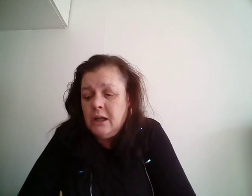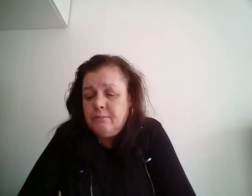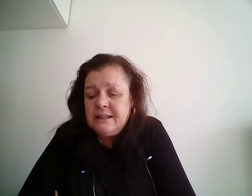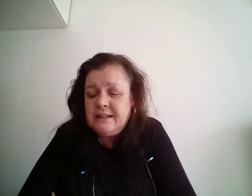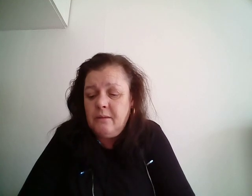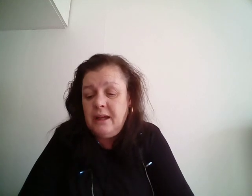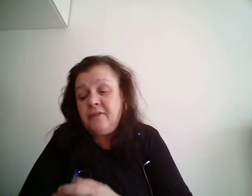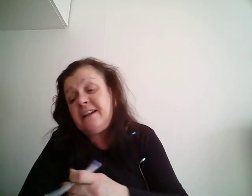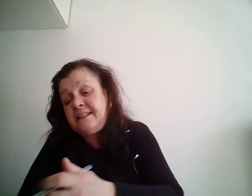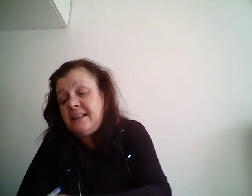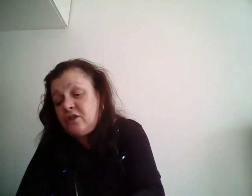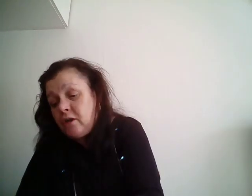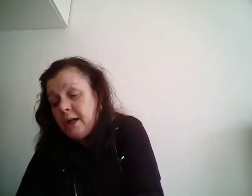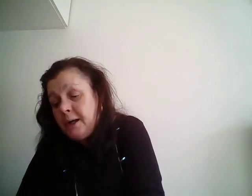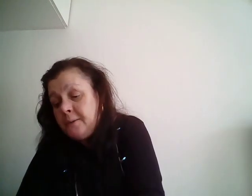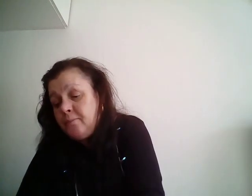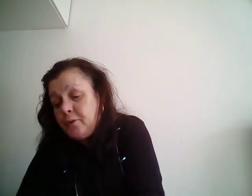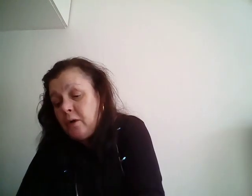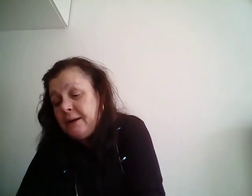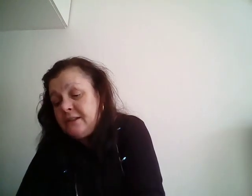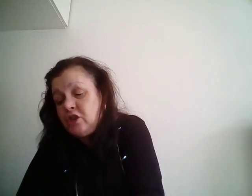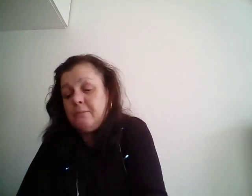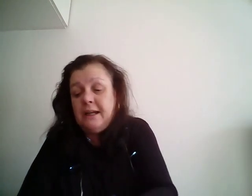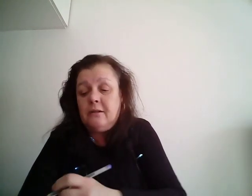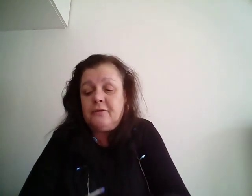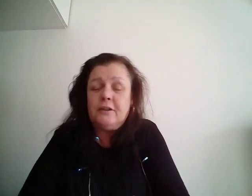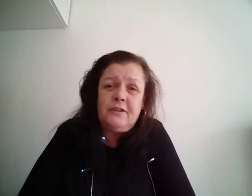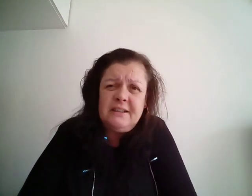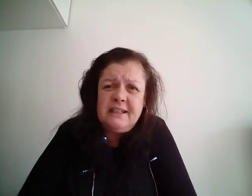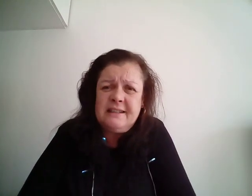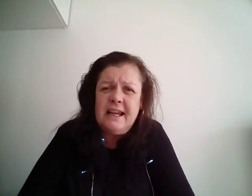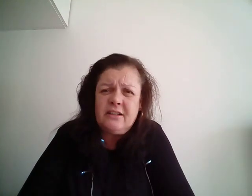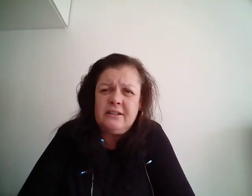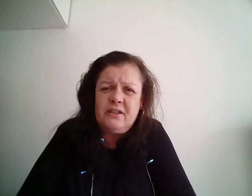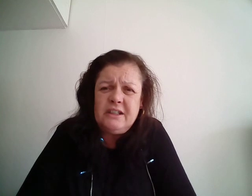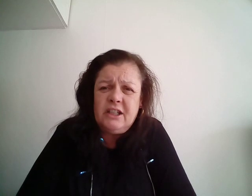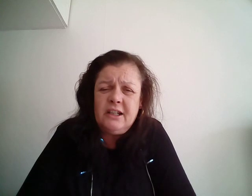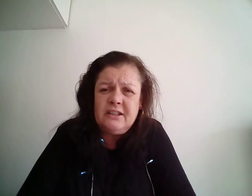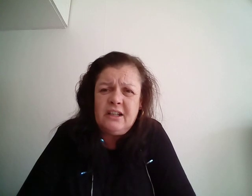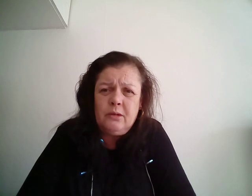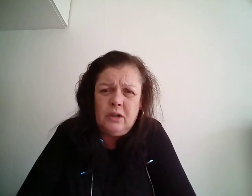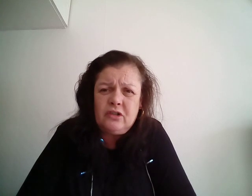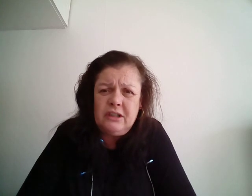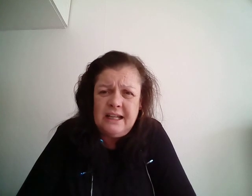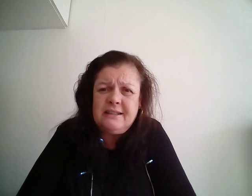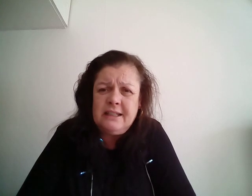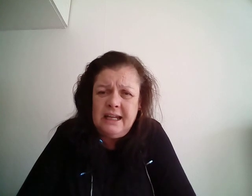but if this is true, what Benjamin Fulford has said on this video that I watched yesterday